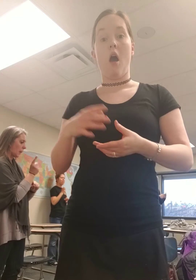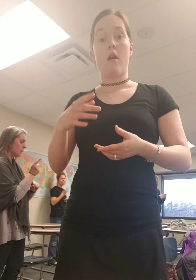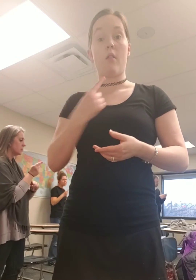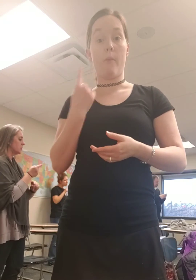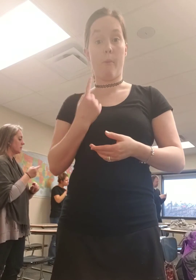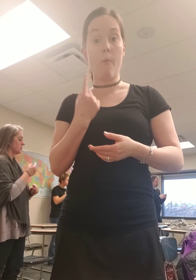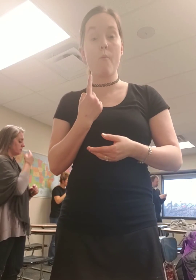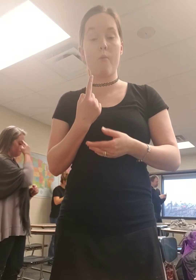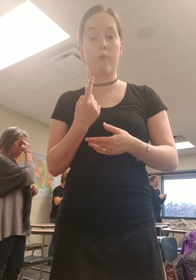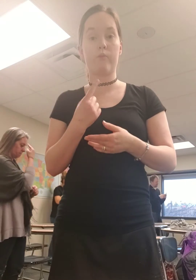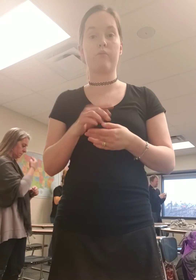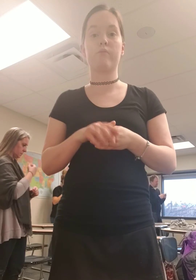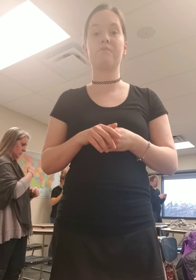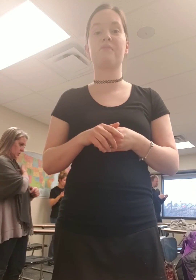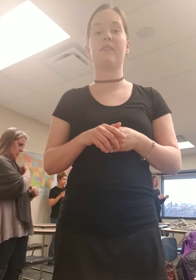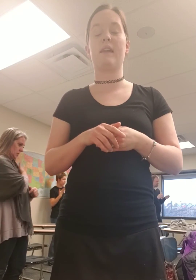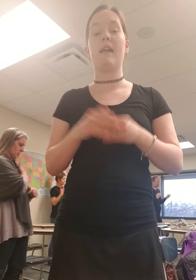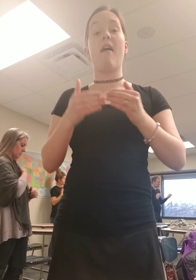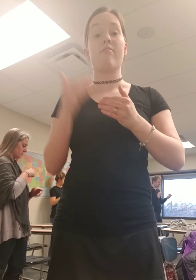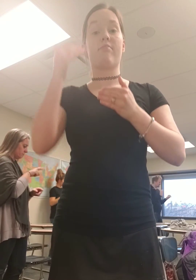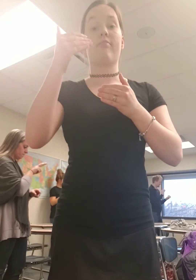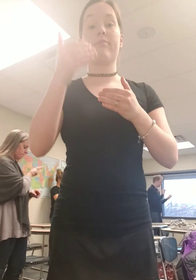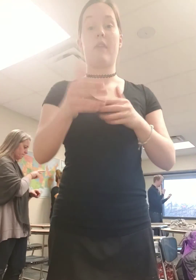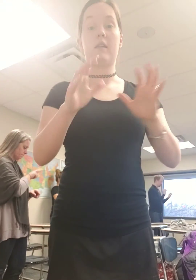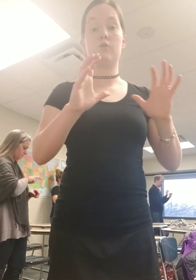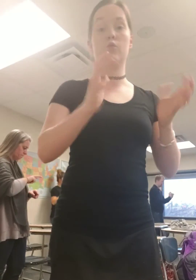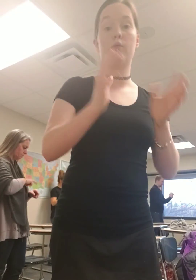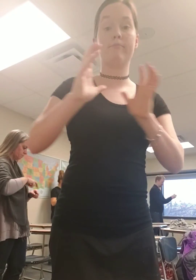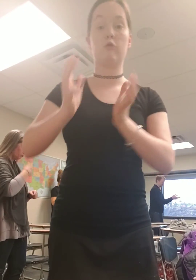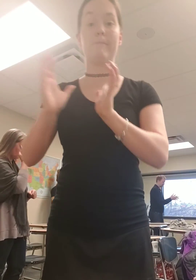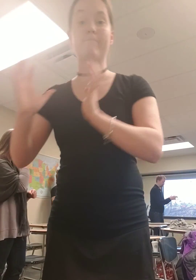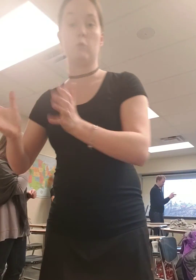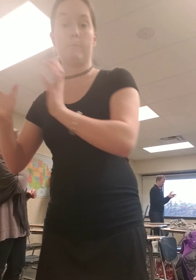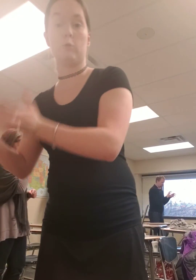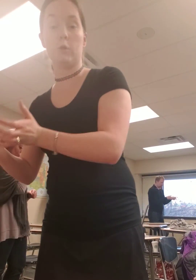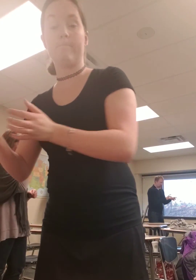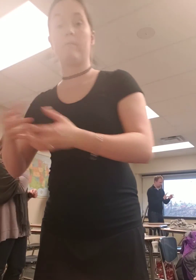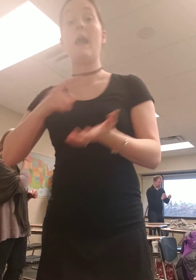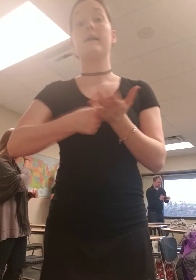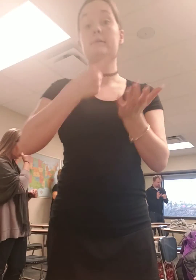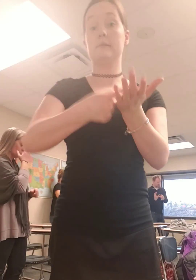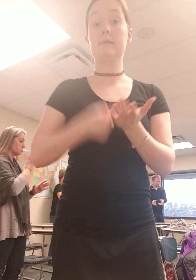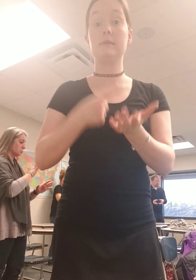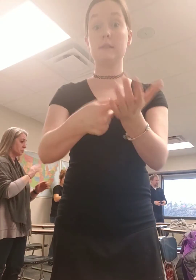going to then get in our small groups that you're already in, and y'all going to discuss what you've already found on your